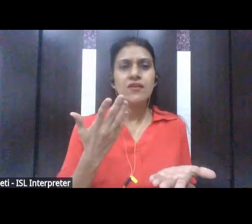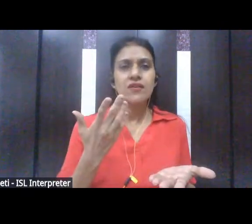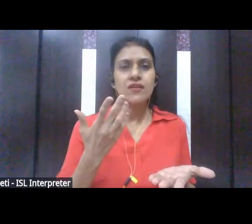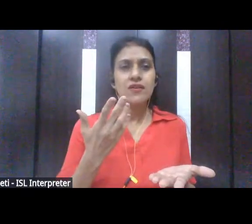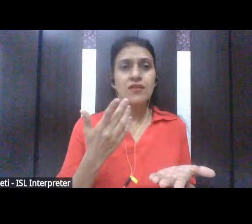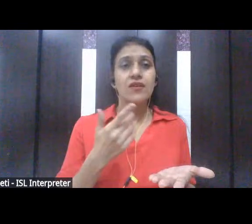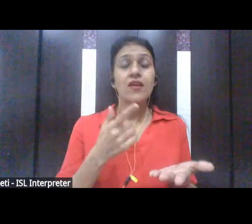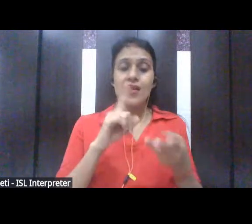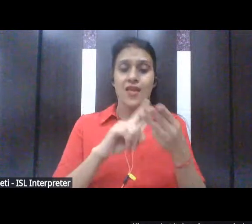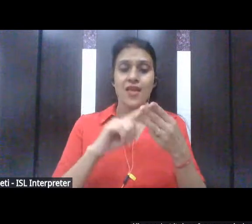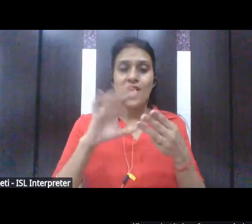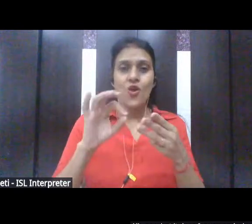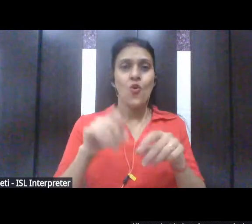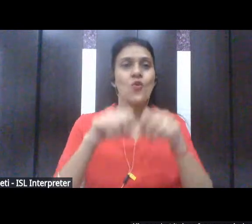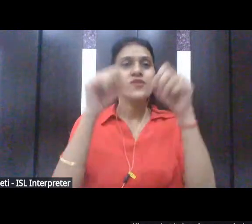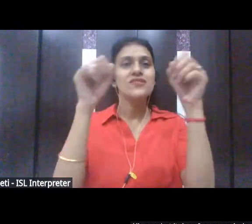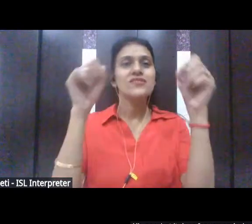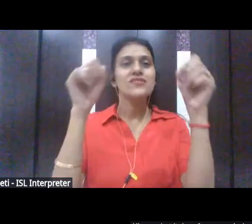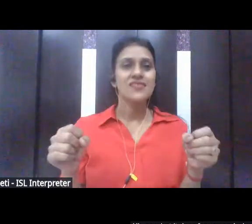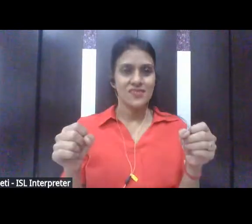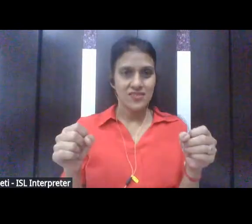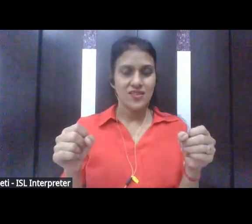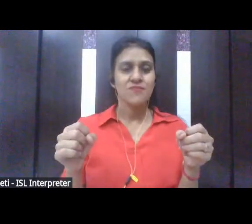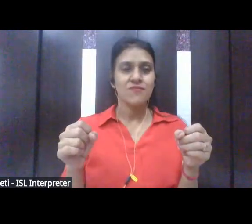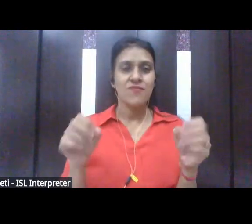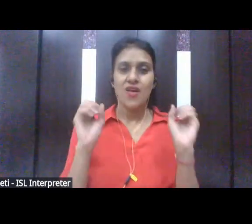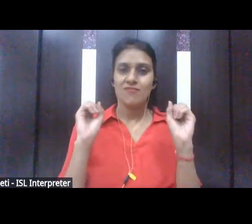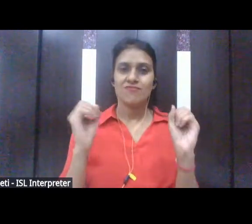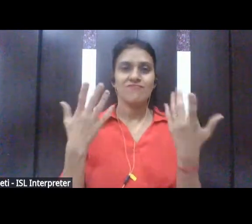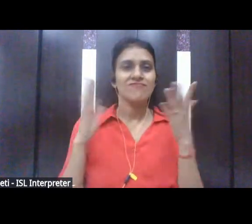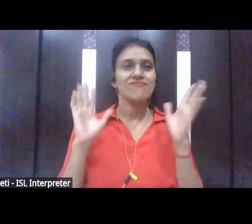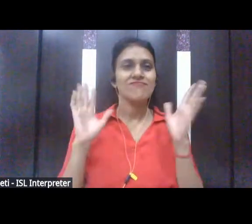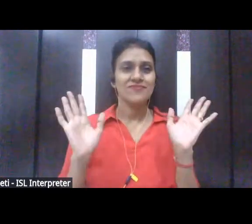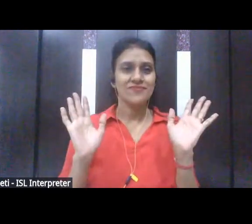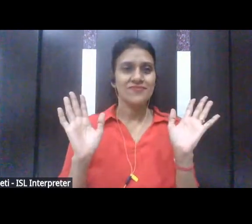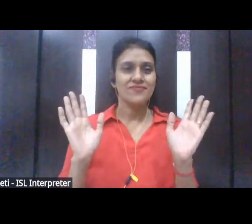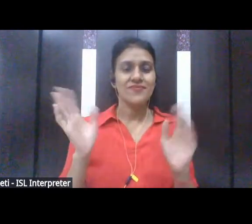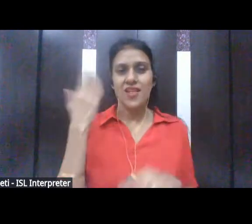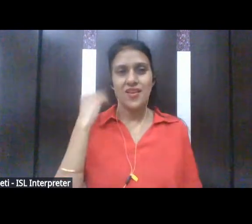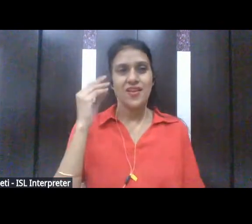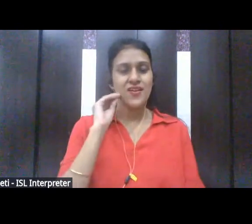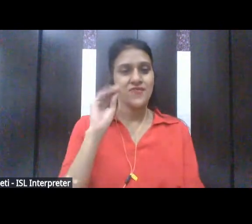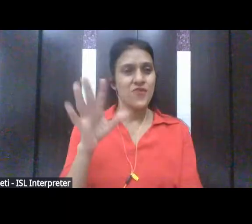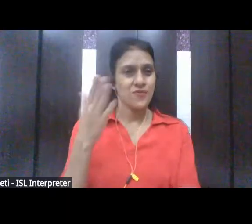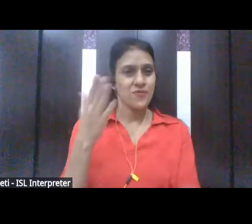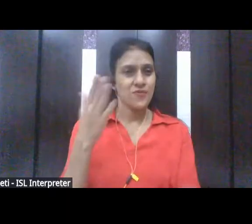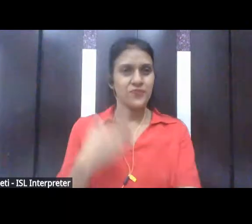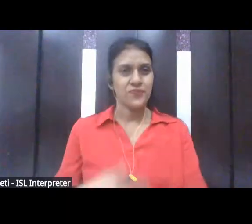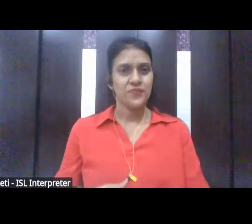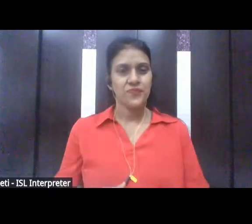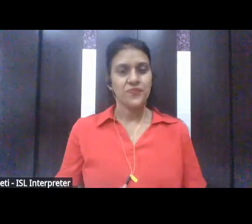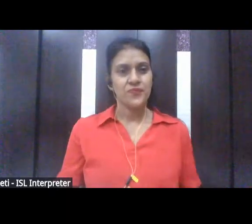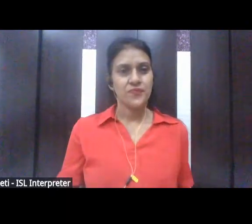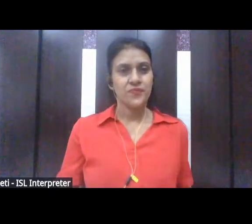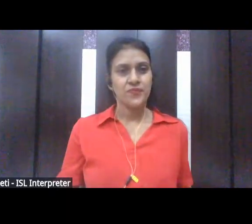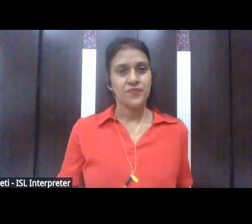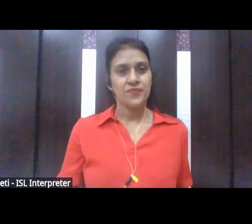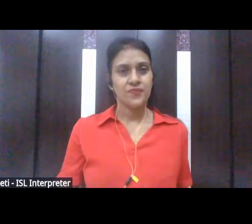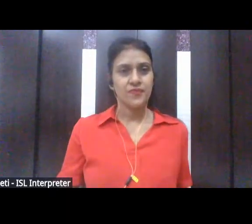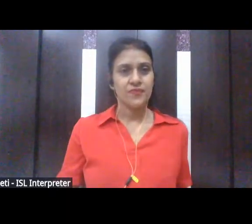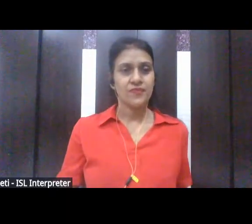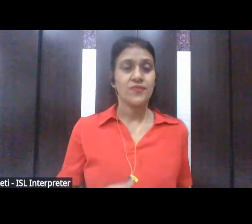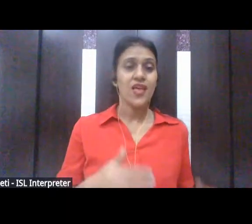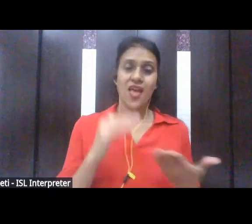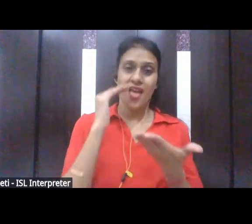an ecosystem to you. So like I earlier also mentioned, the award opens a